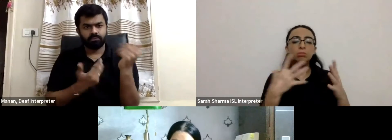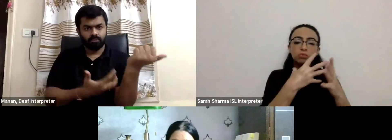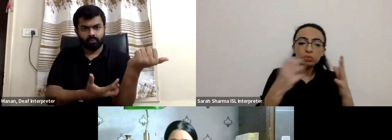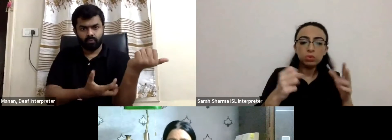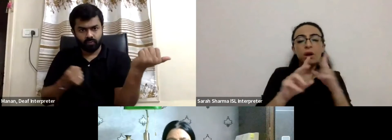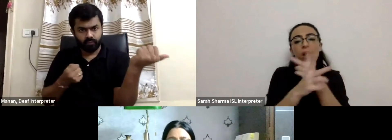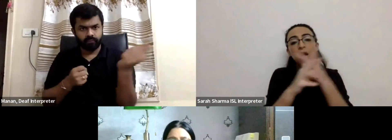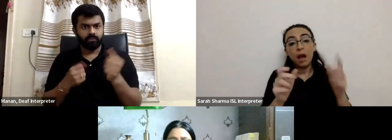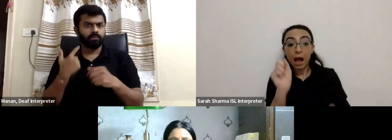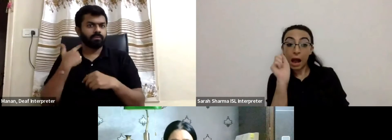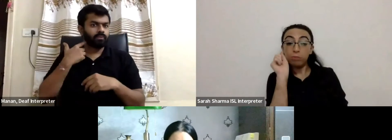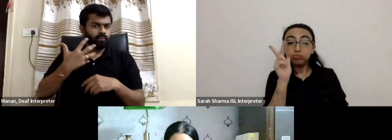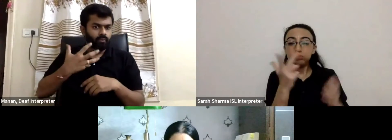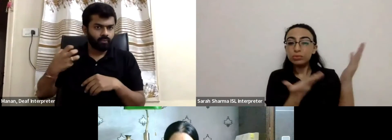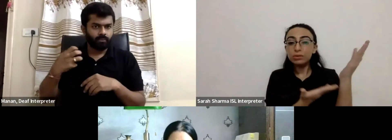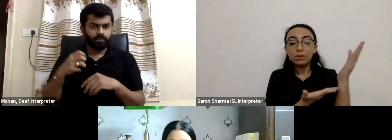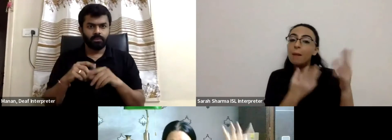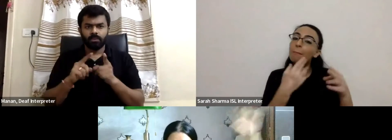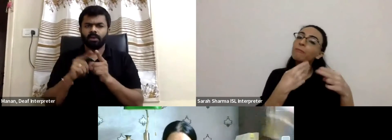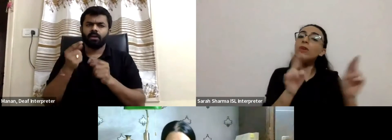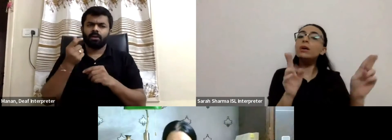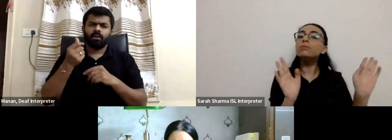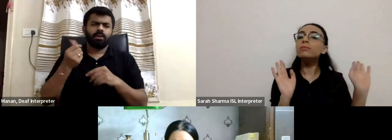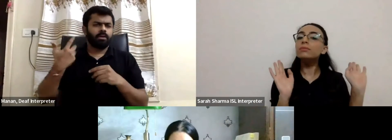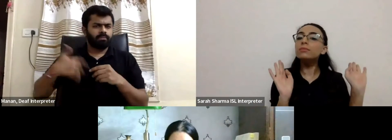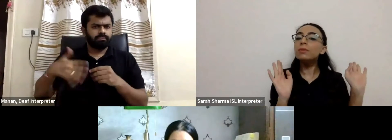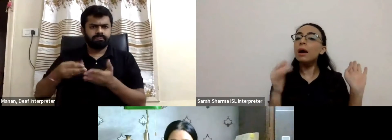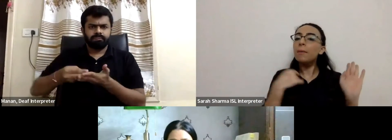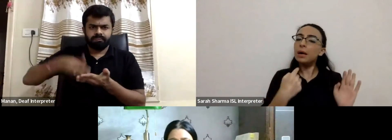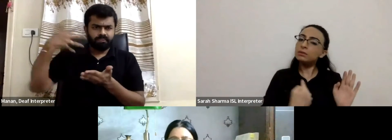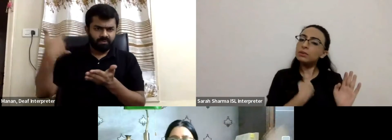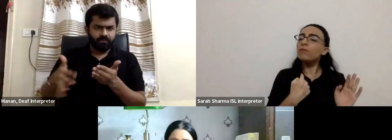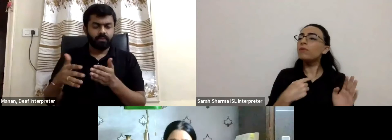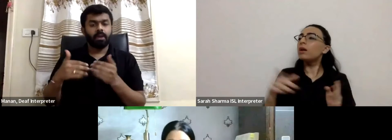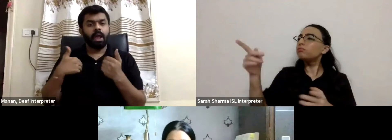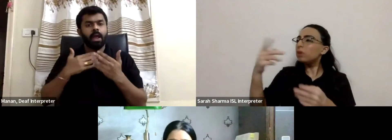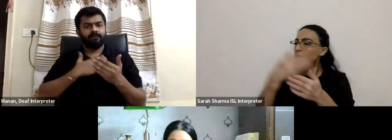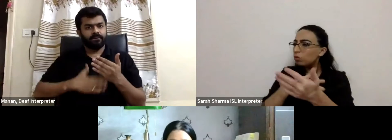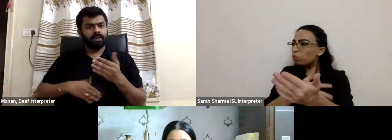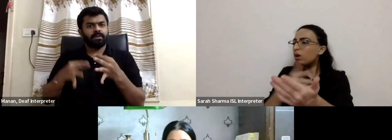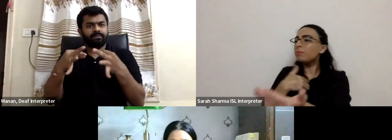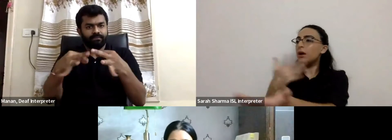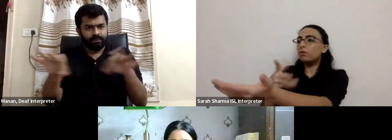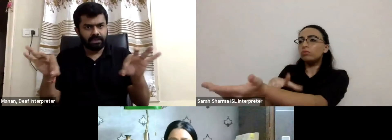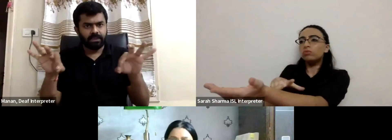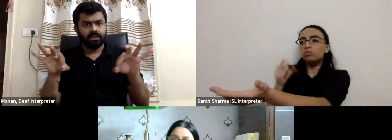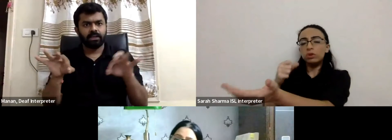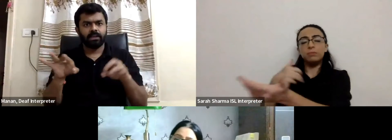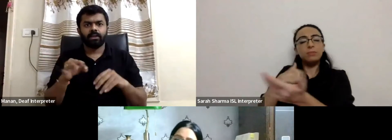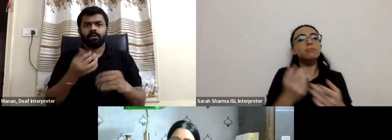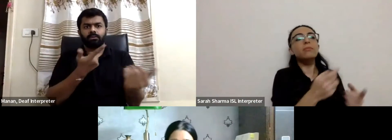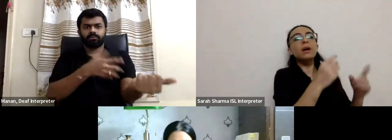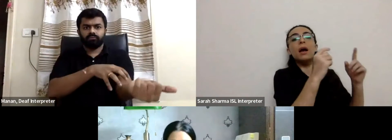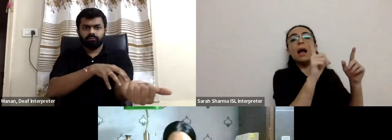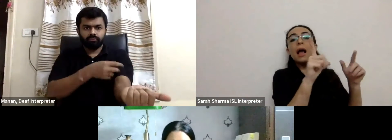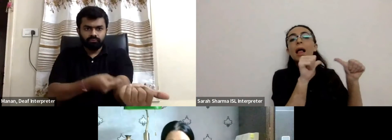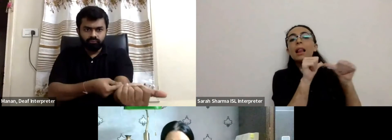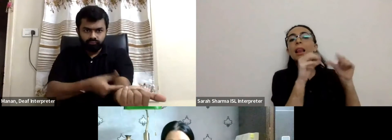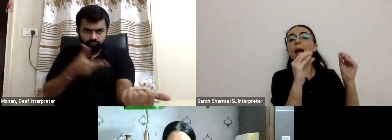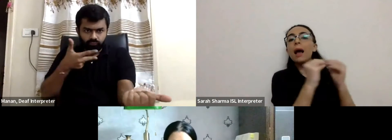test, that's available. I mean, we collect the sample and send it to the lab, central lab, and those labs are on our panel, and we pay the